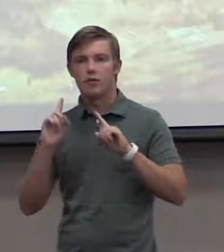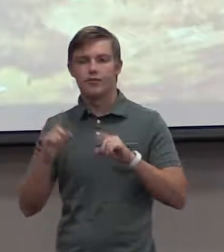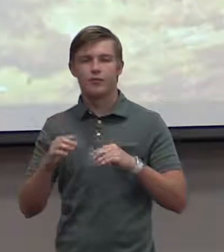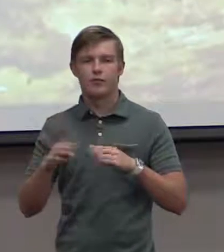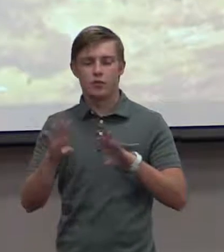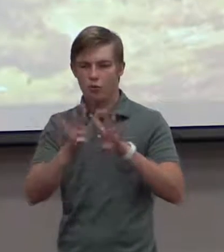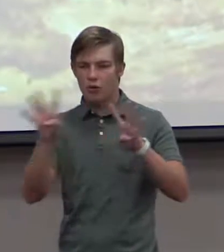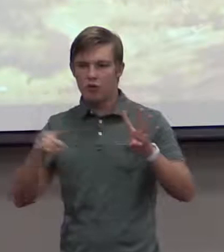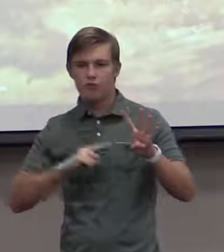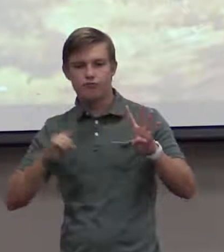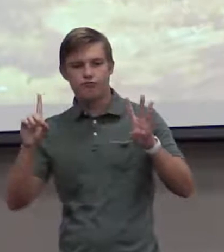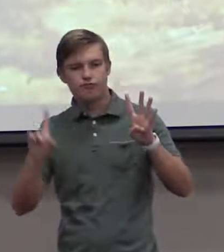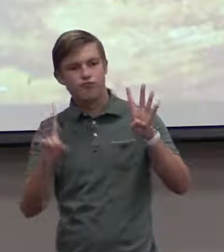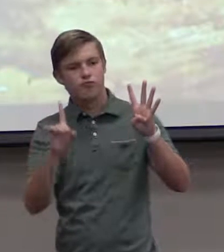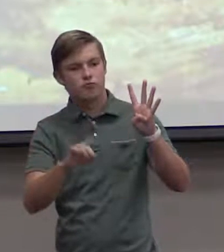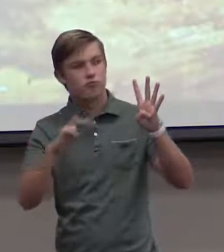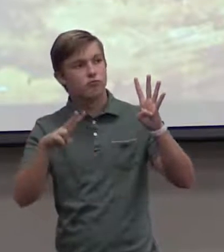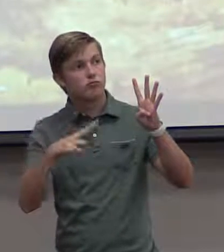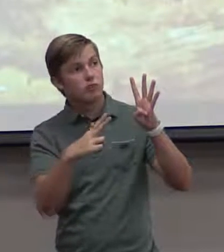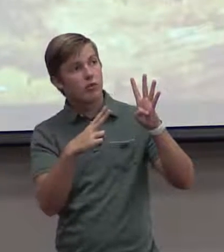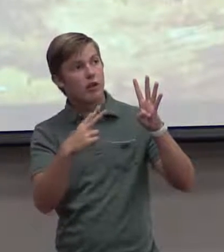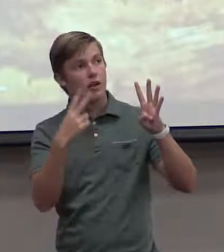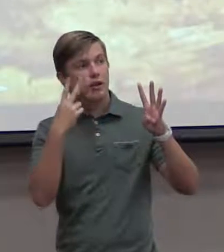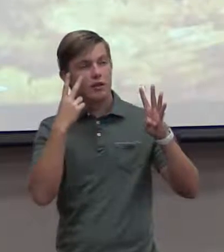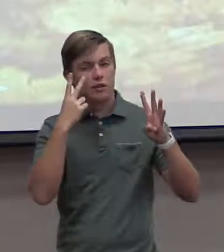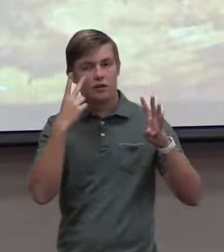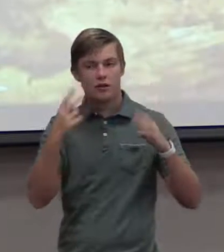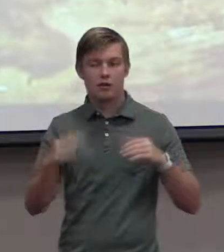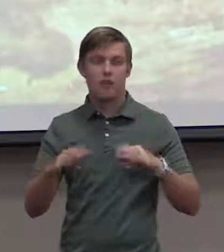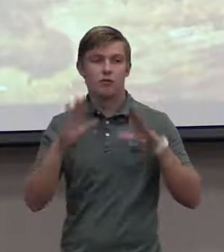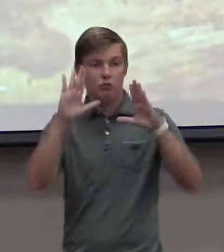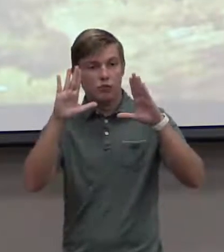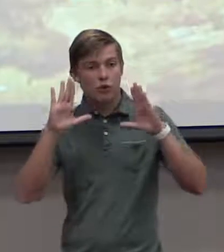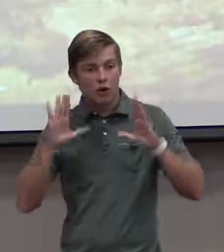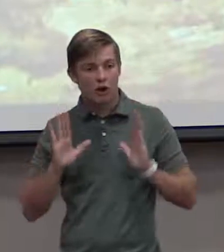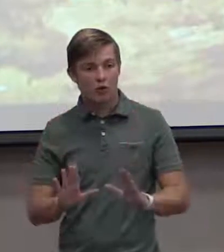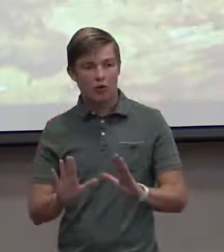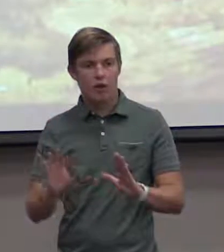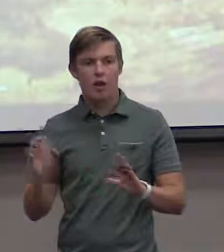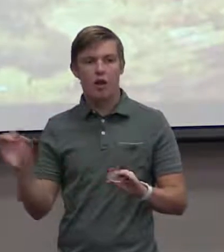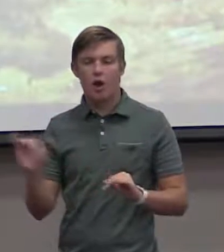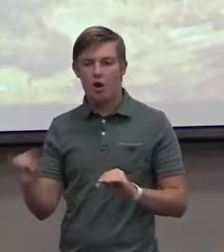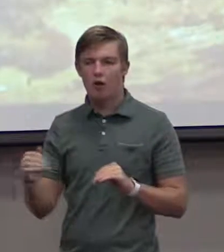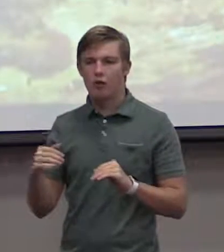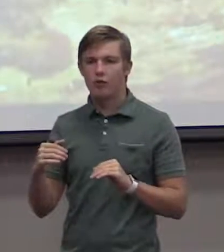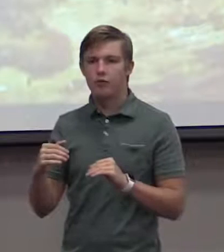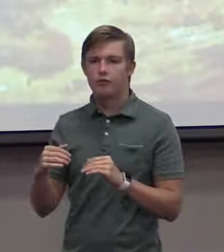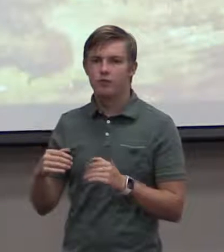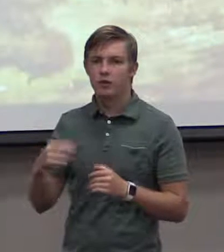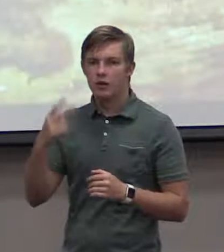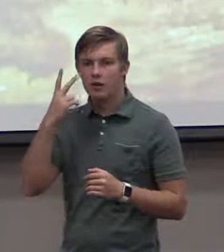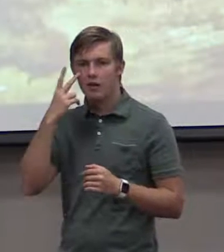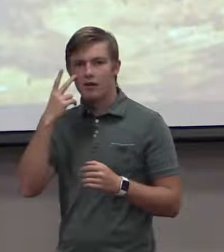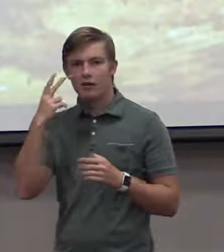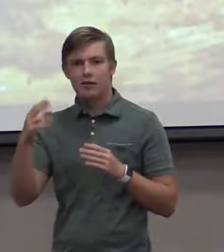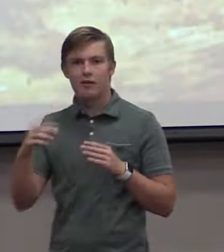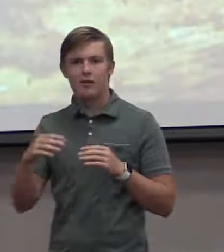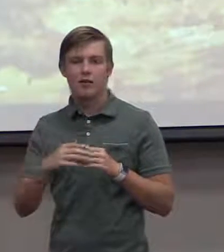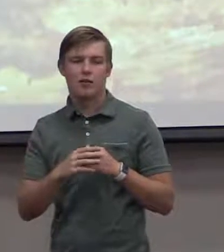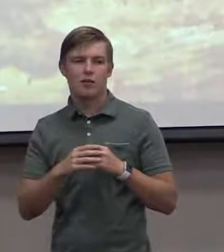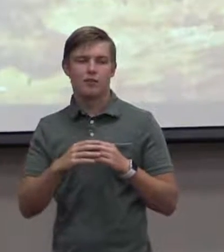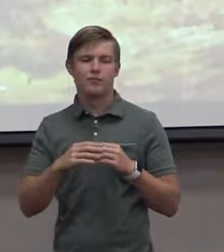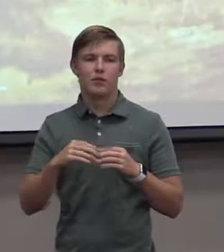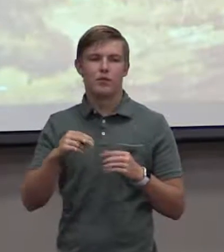see strength and to see parts of the wall that were great, and to also recognize holes in the wall and things that needed to be